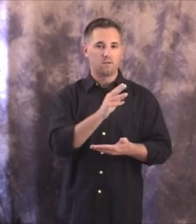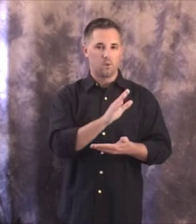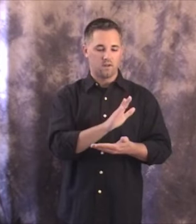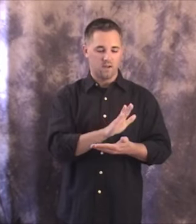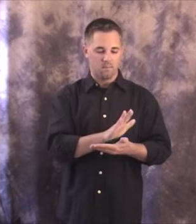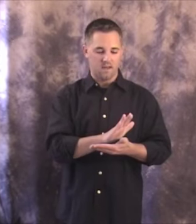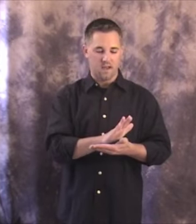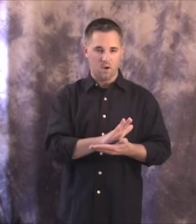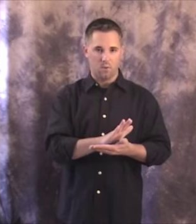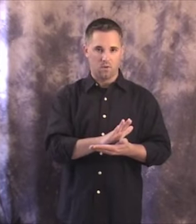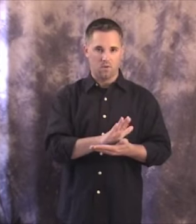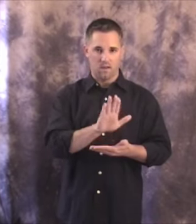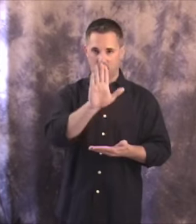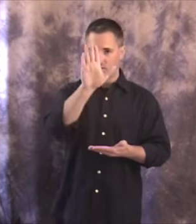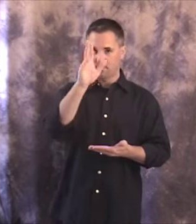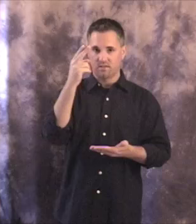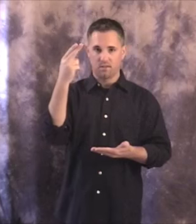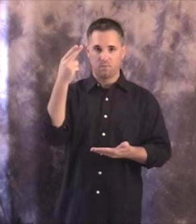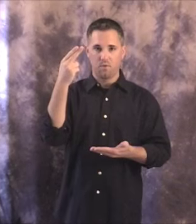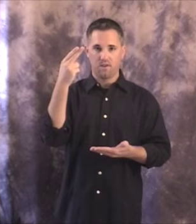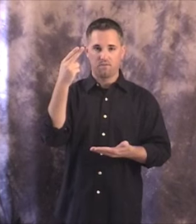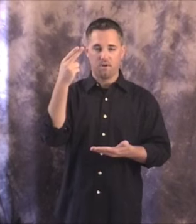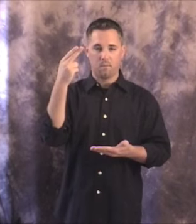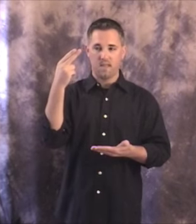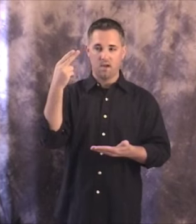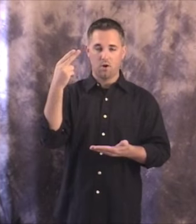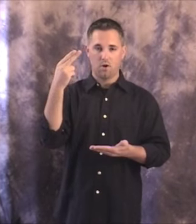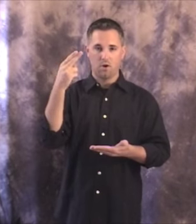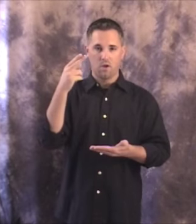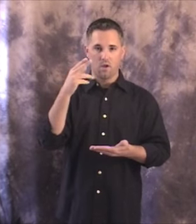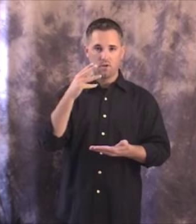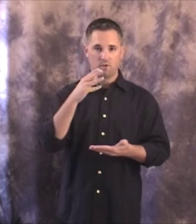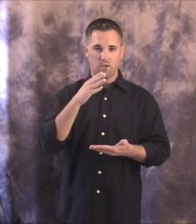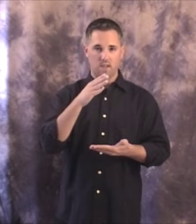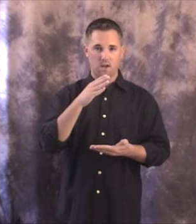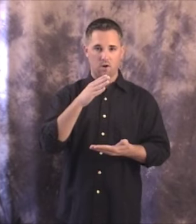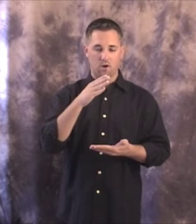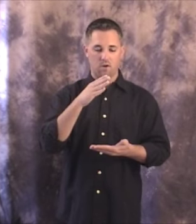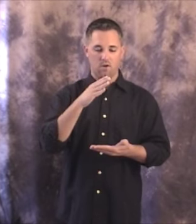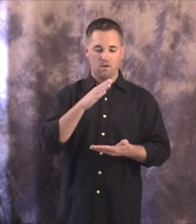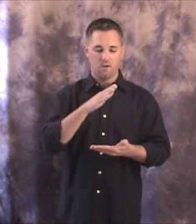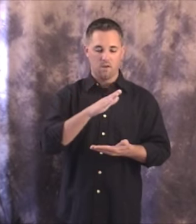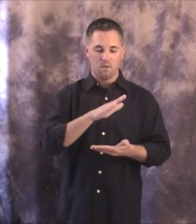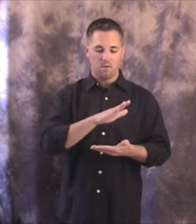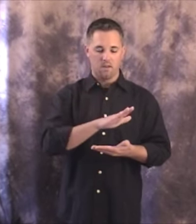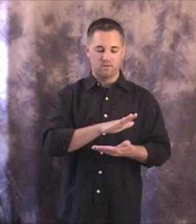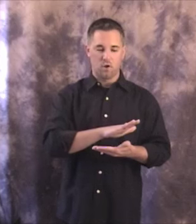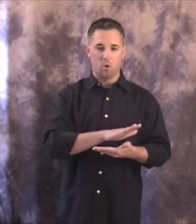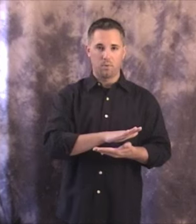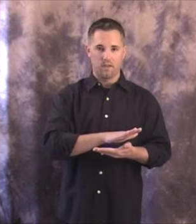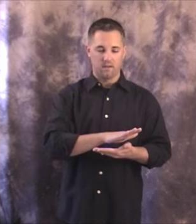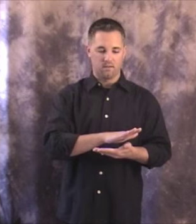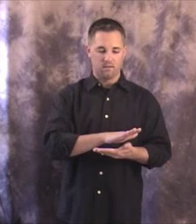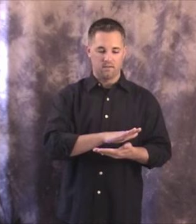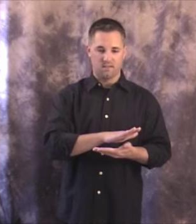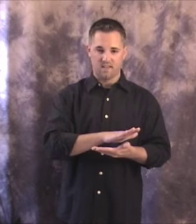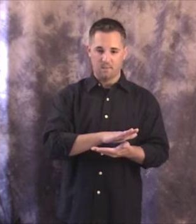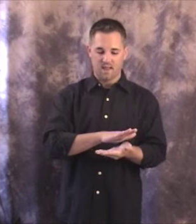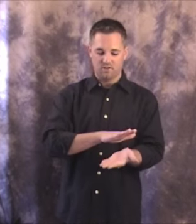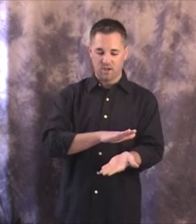going to come down, and notice as it's moving from here to here, it's opening the same hand shape